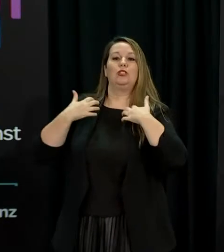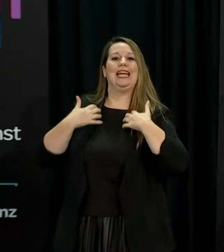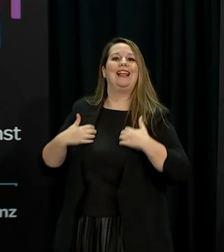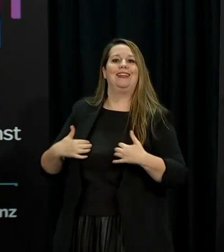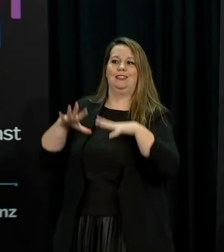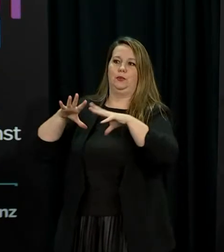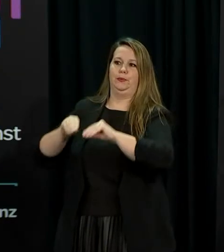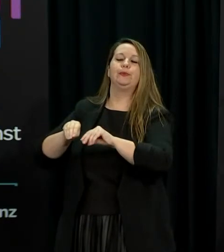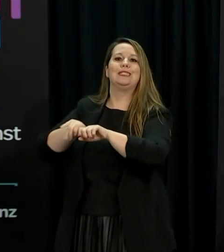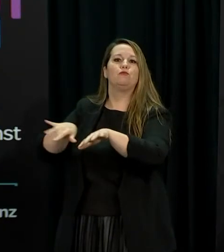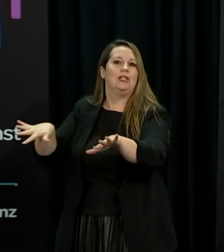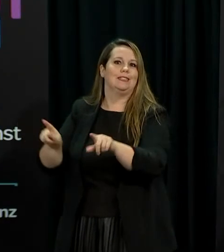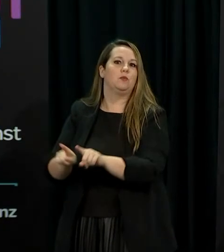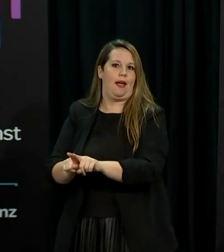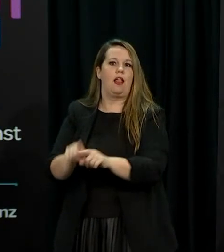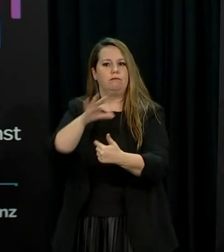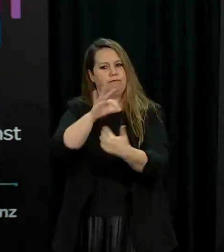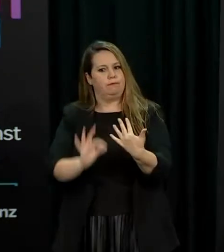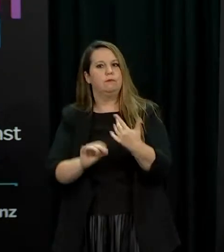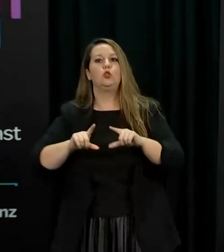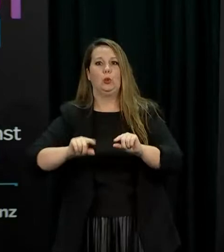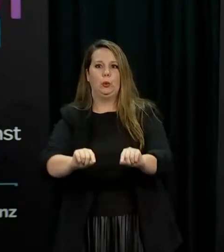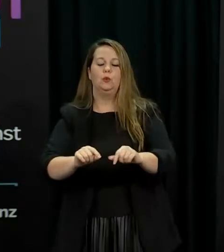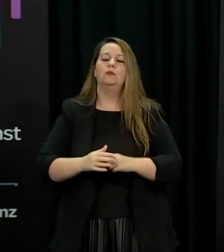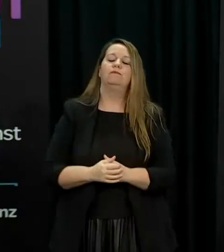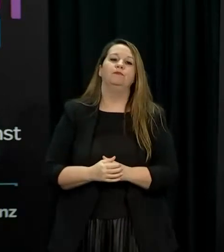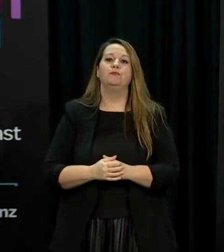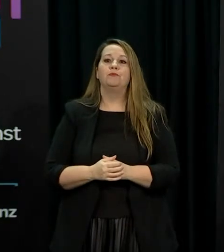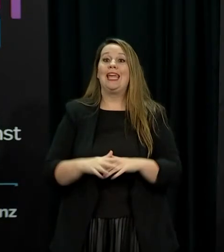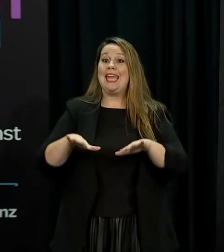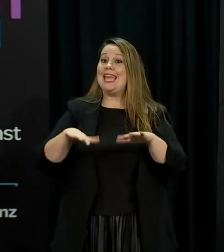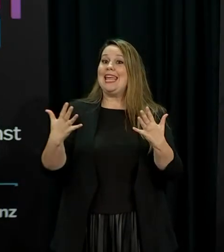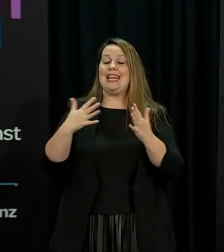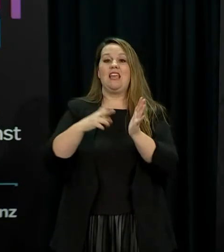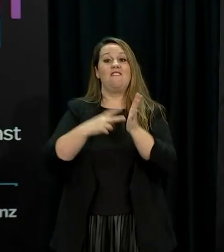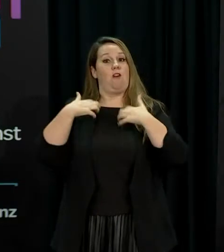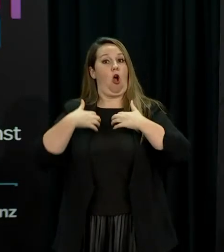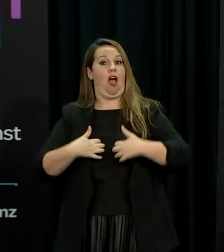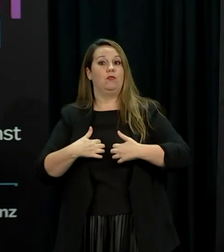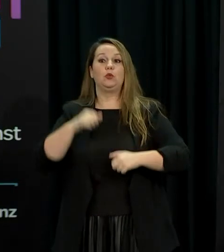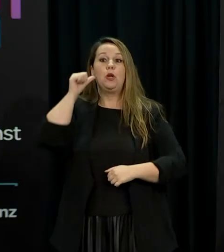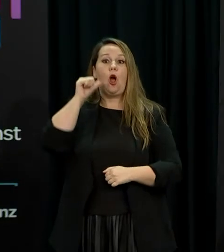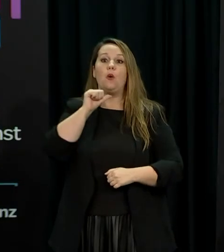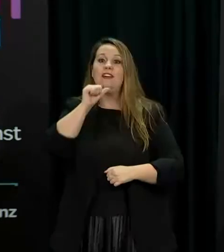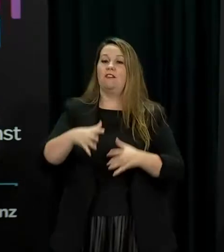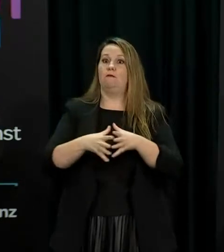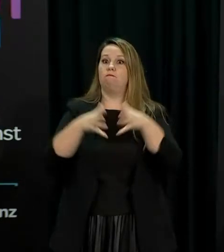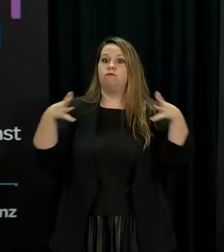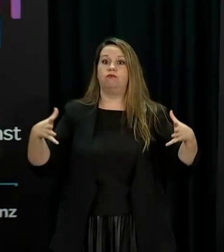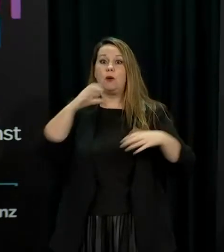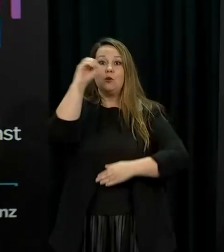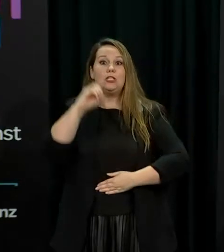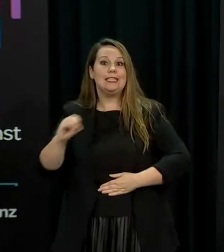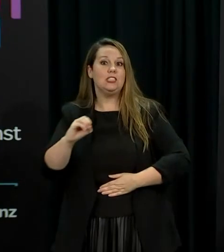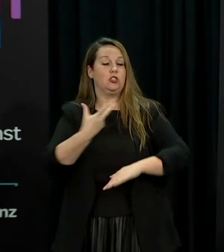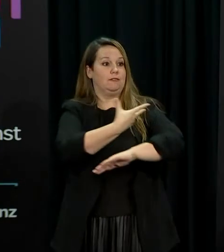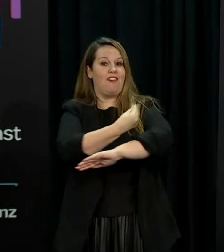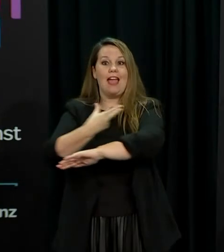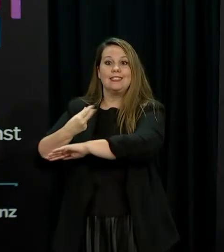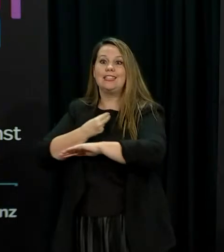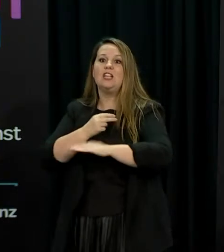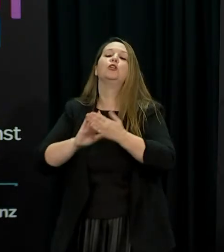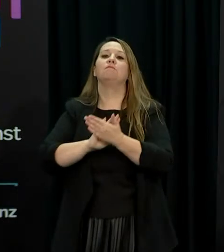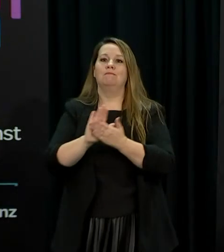For any virus, we know that the more people who are vaccinated, the greater our population immunity is. And this goes